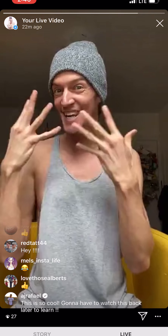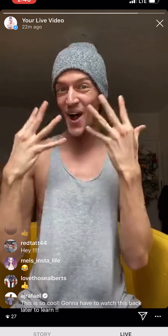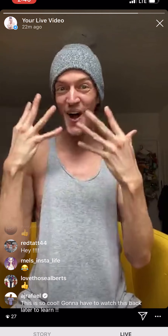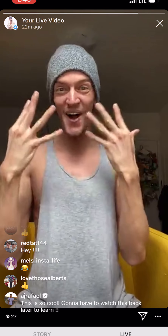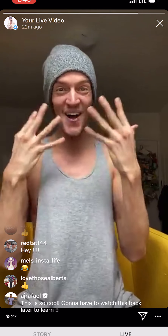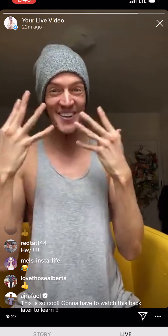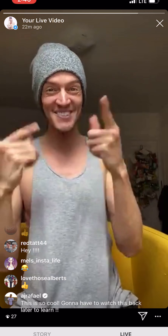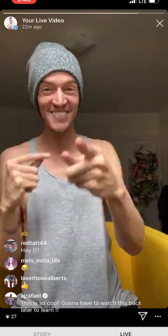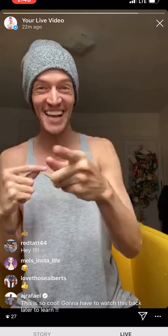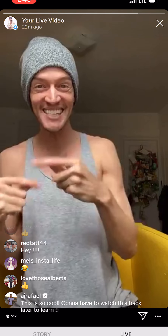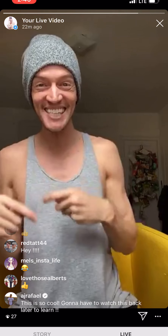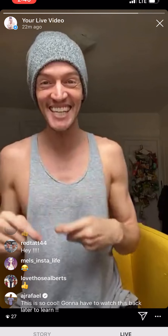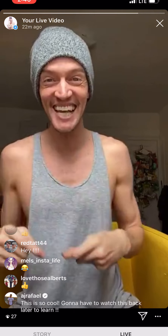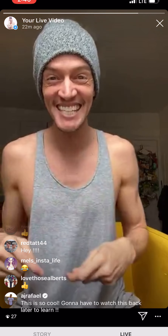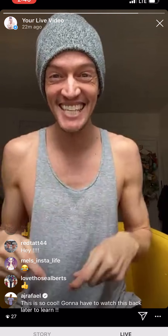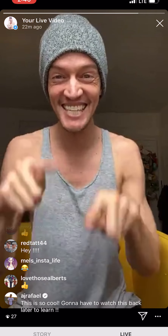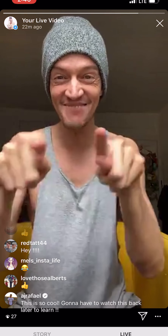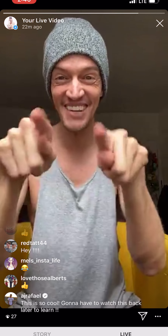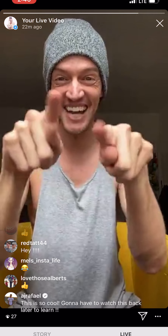Oh, you're blushing. I see you're blushing.